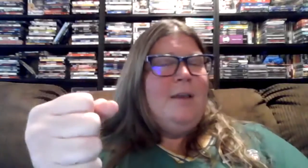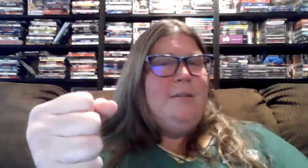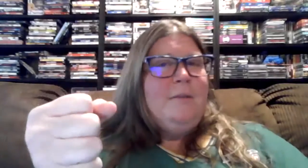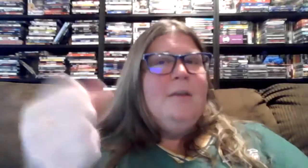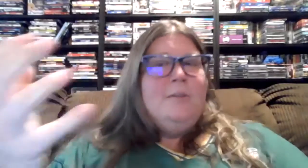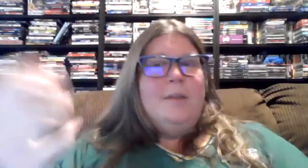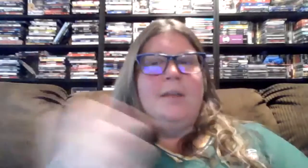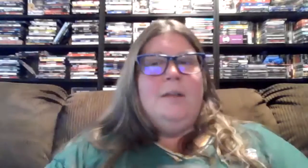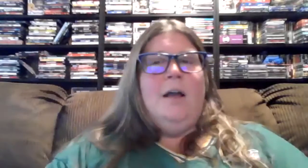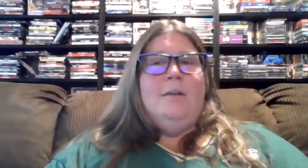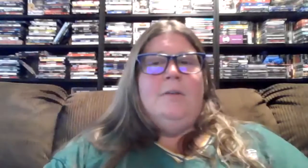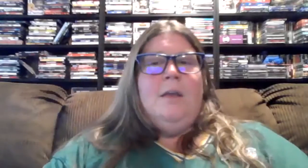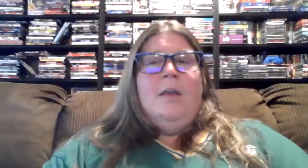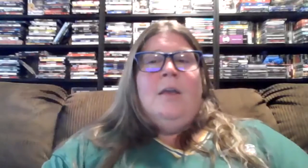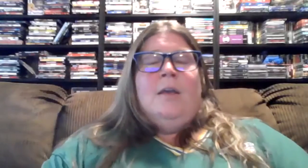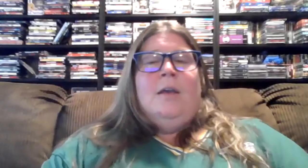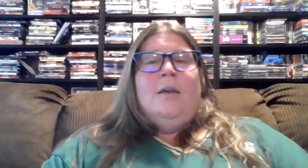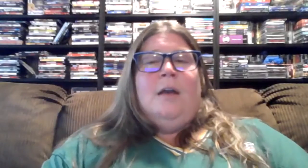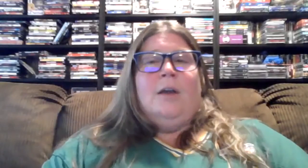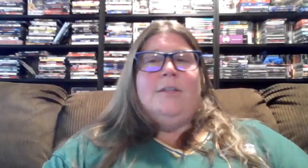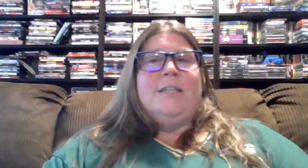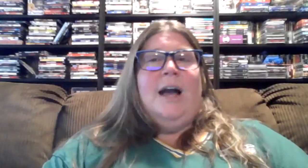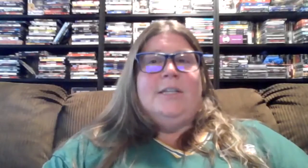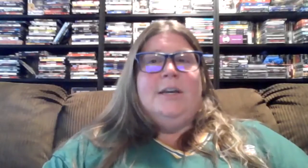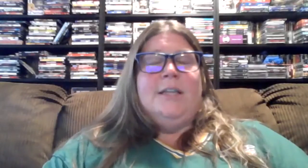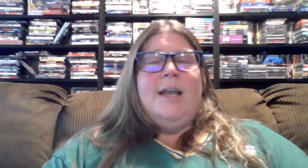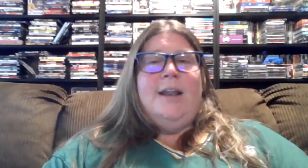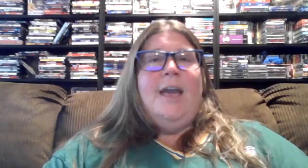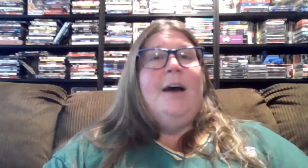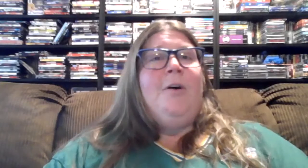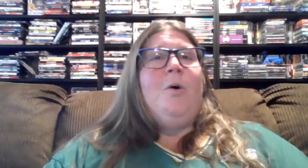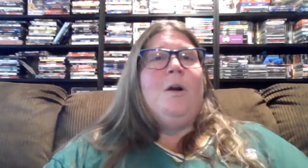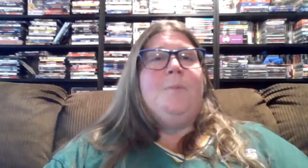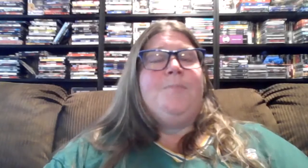Right? That's a good sign to kind of have. Or